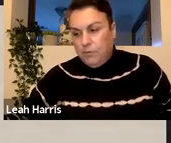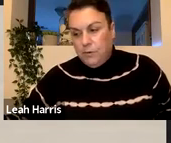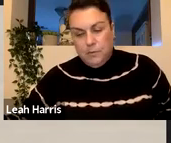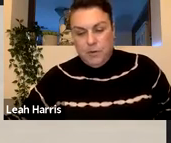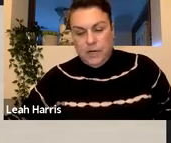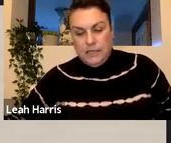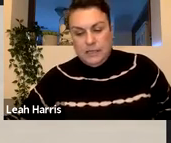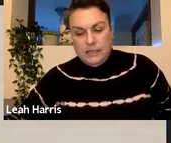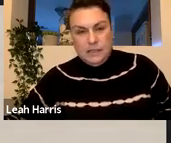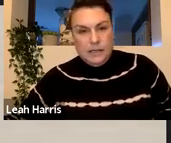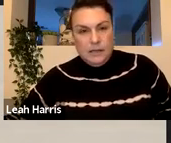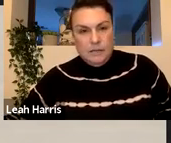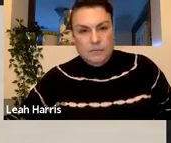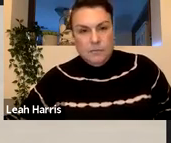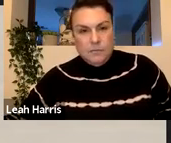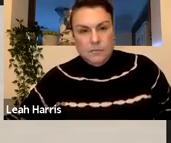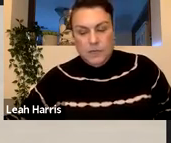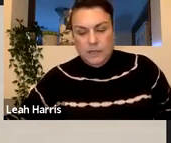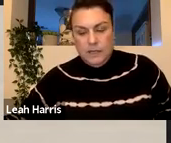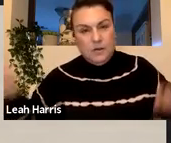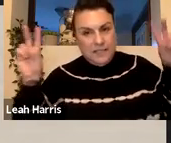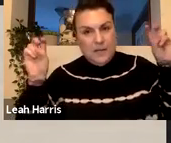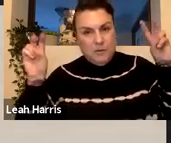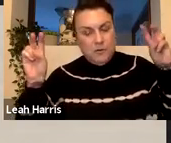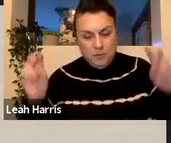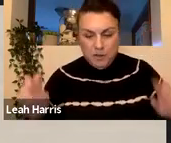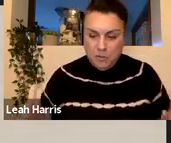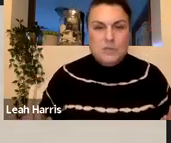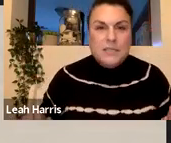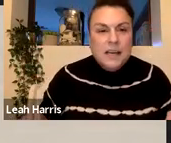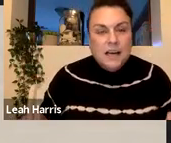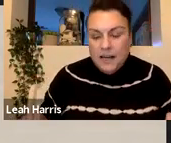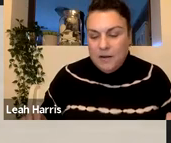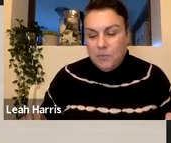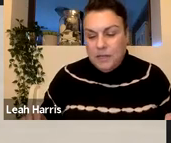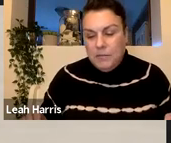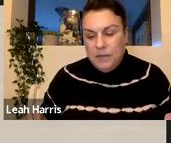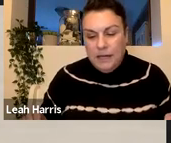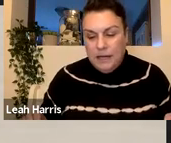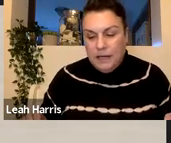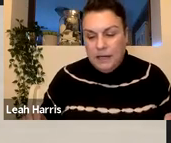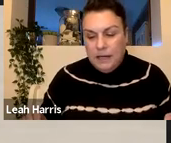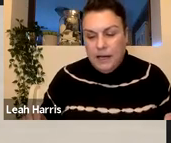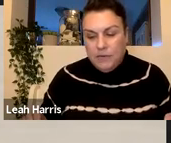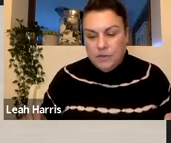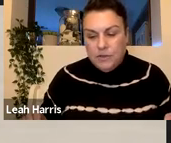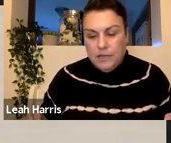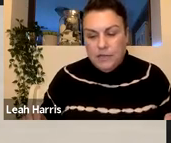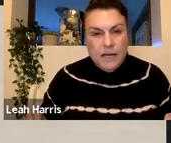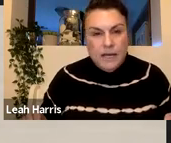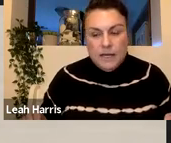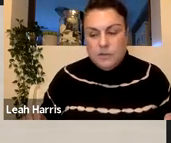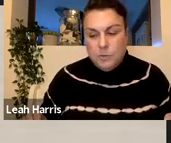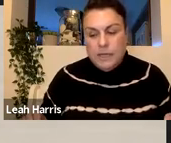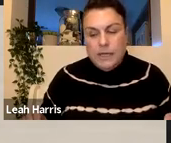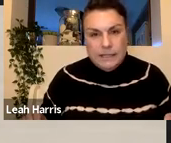the reform process um really i say reform in quotes uh really began after the